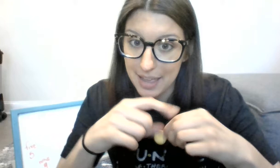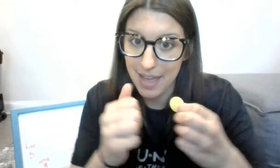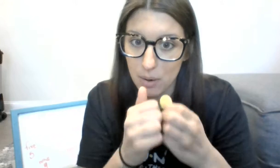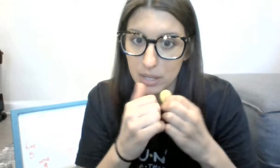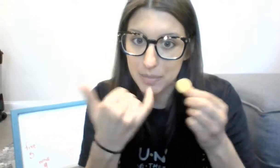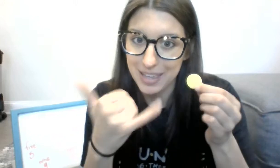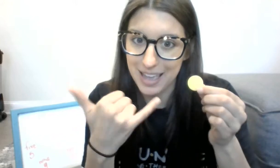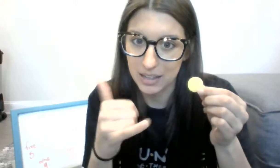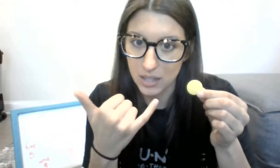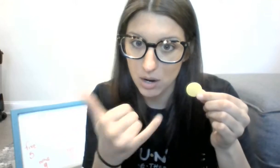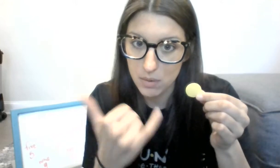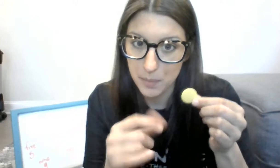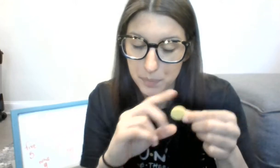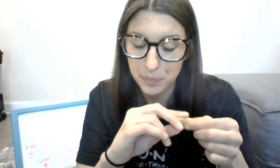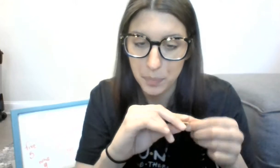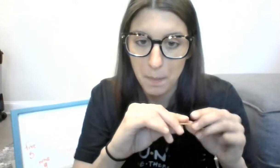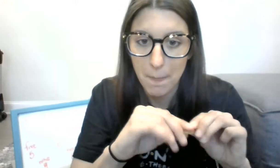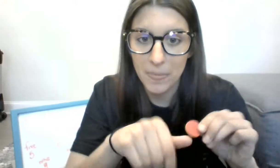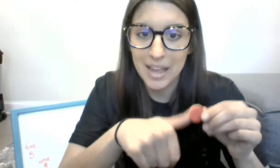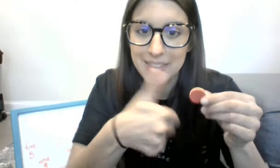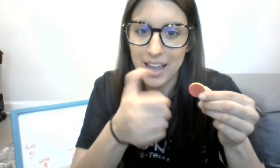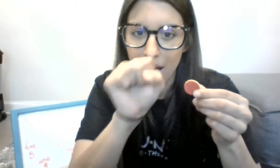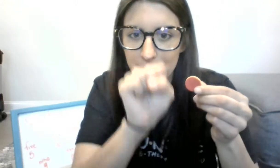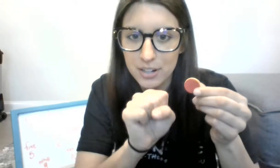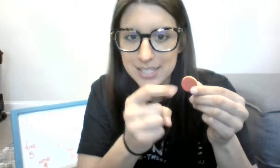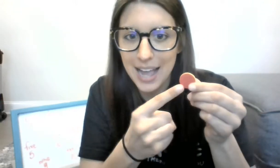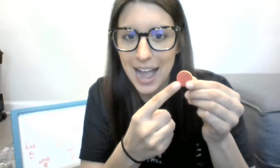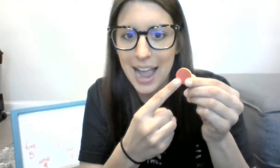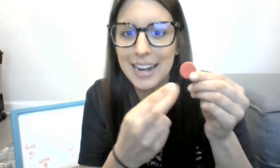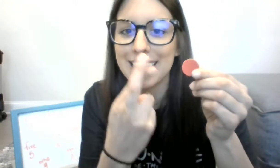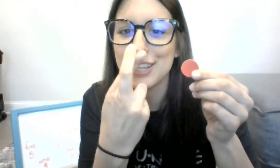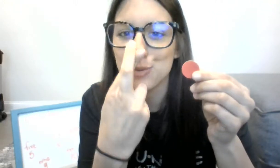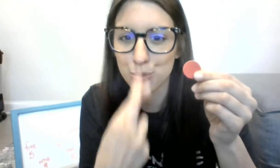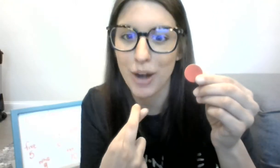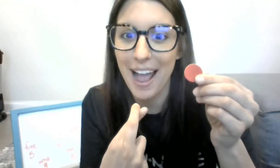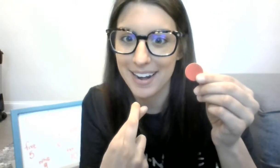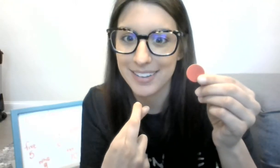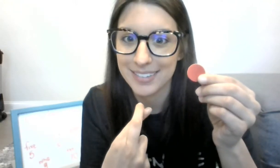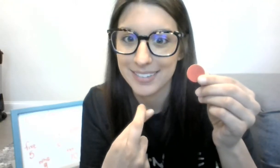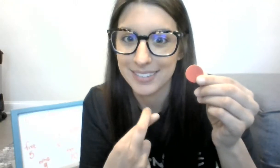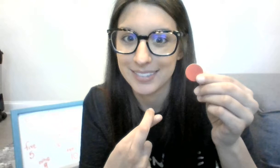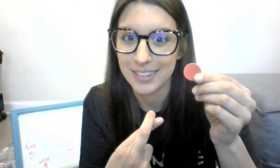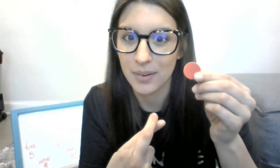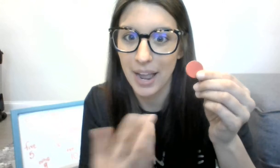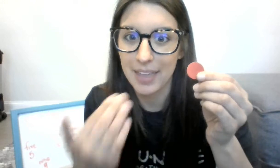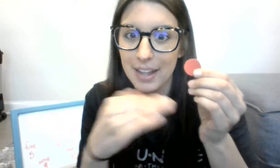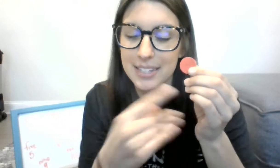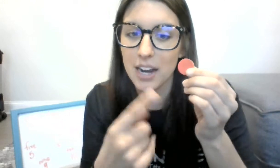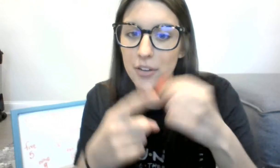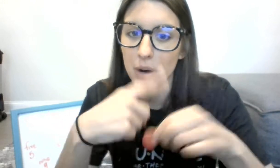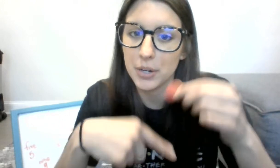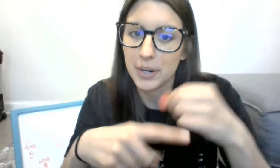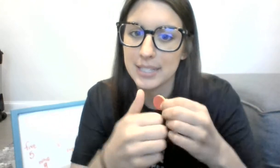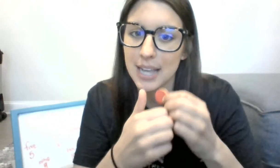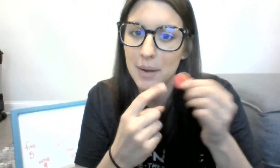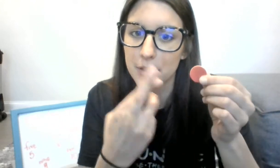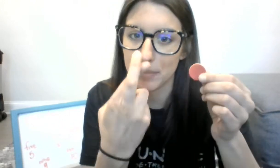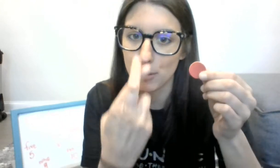that with me, yellow. And the other side is red. Okay, that's another one you can sign with me,